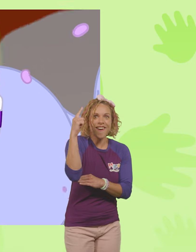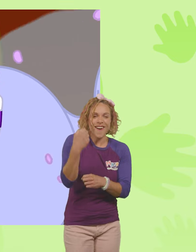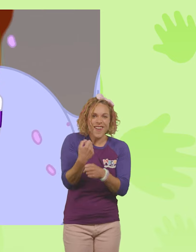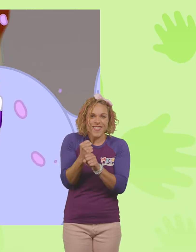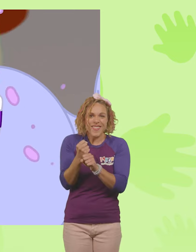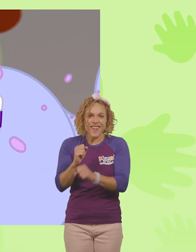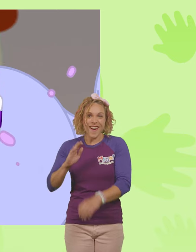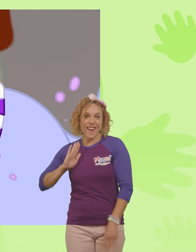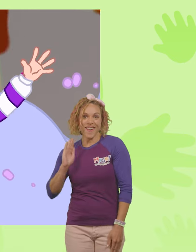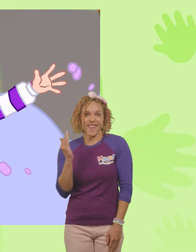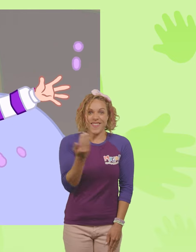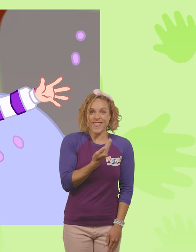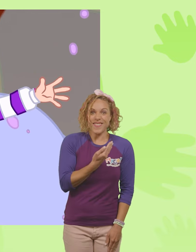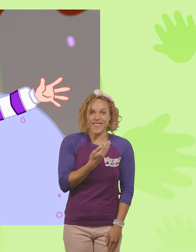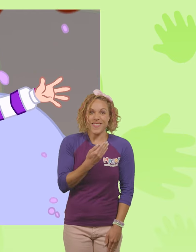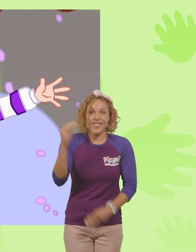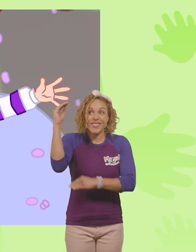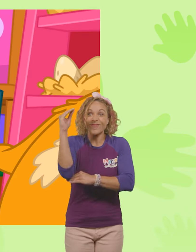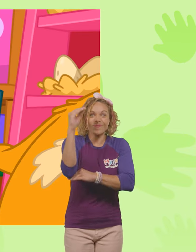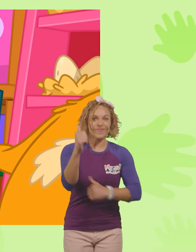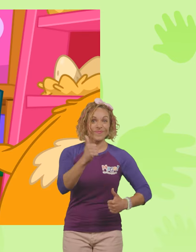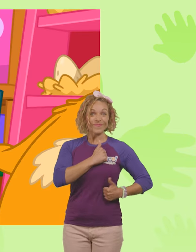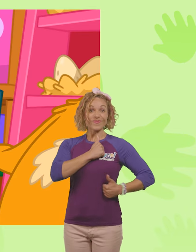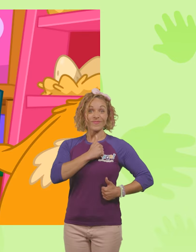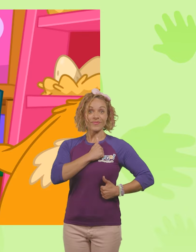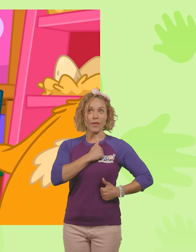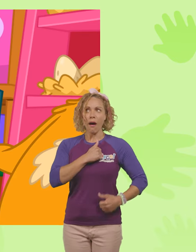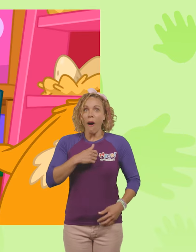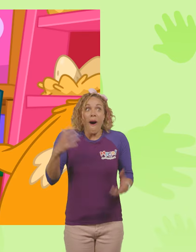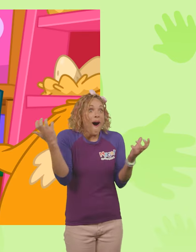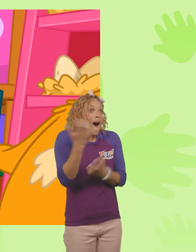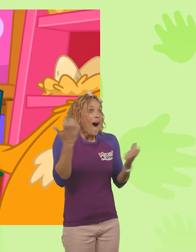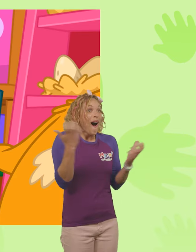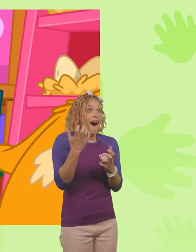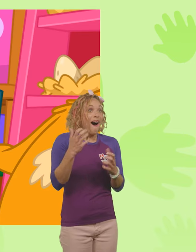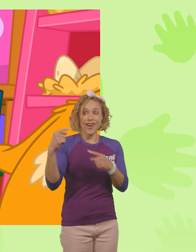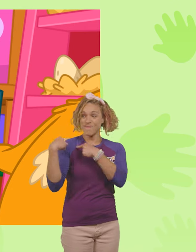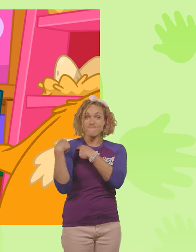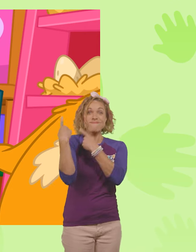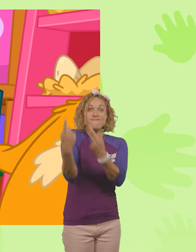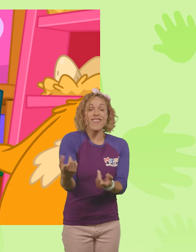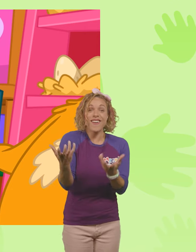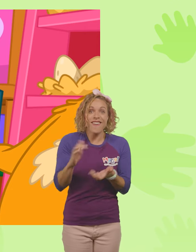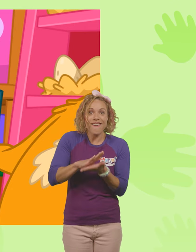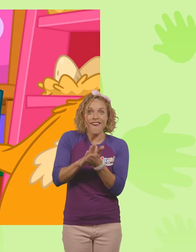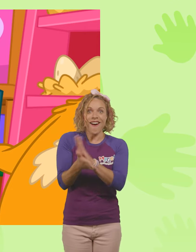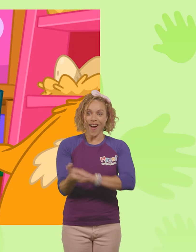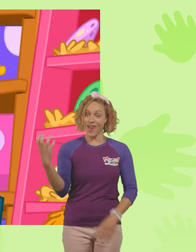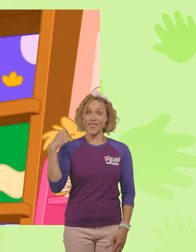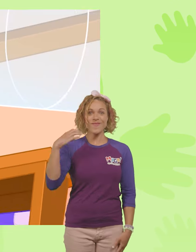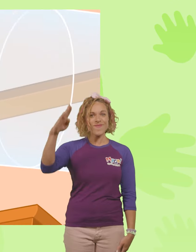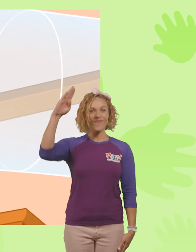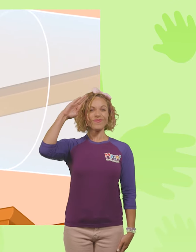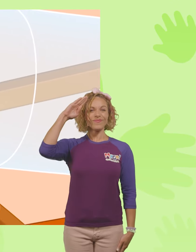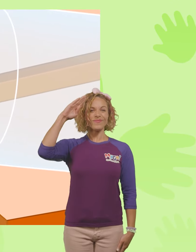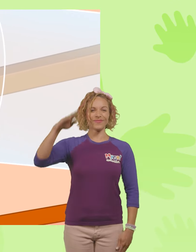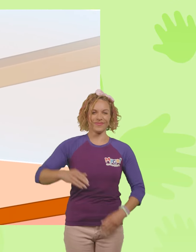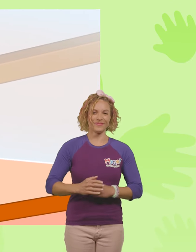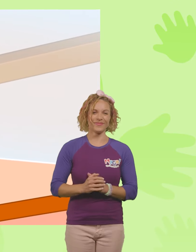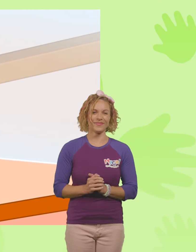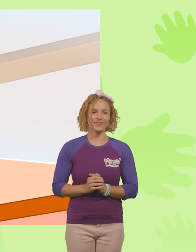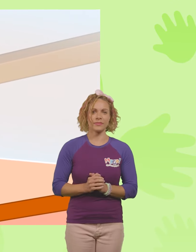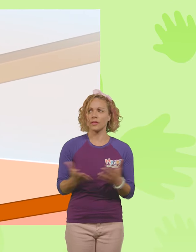our own dino army. Wow! I always wanted to be a general, Stein. What's